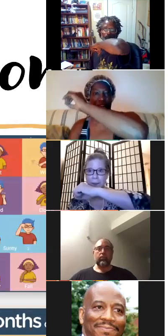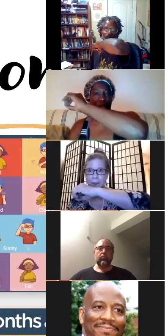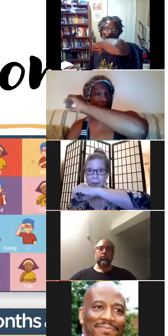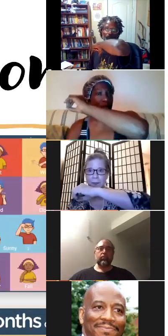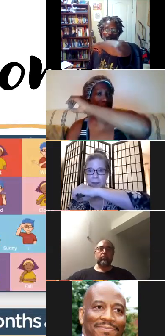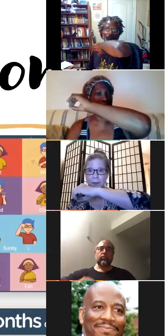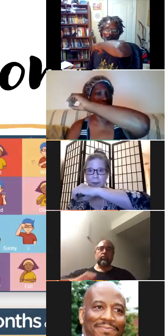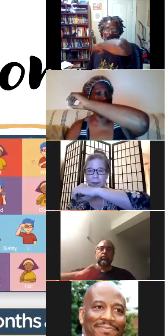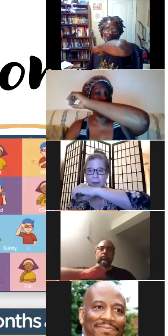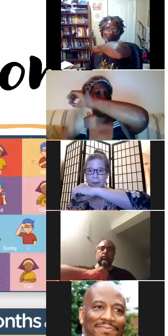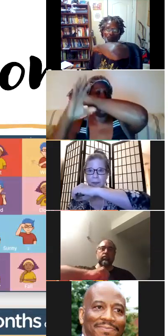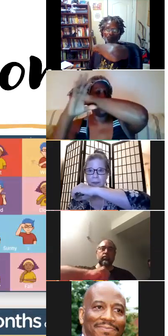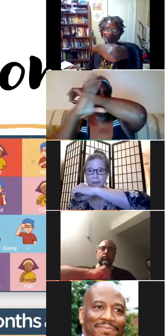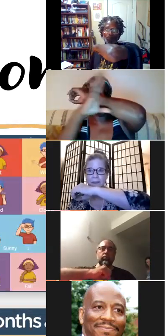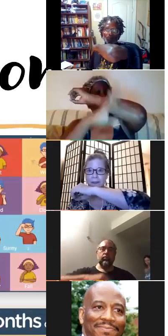an angle across you,